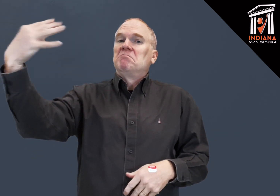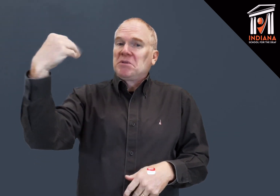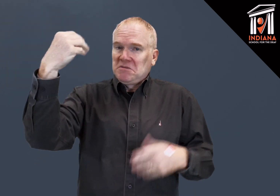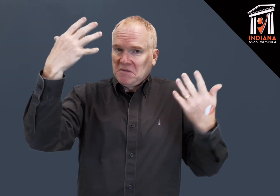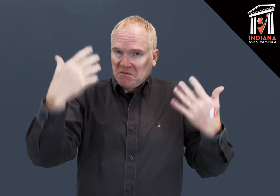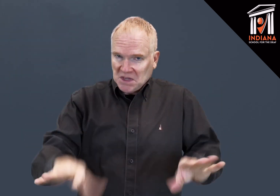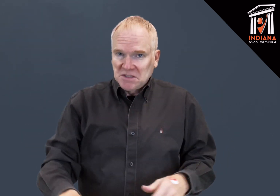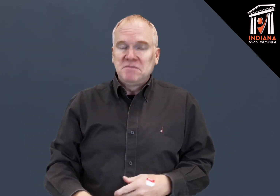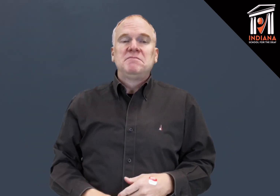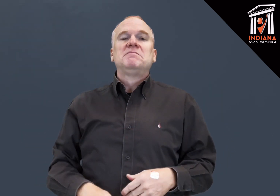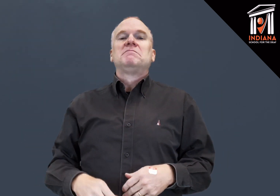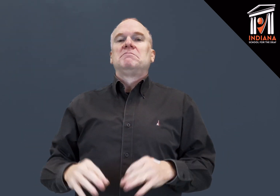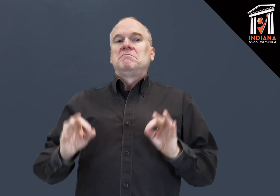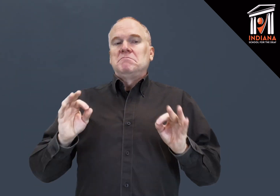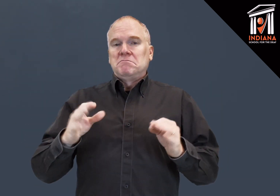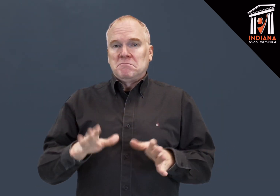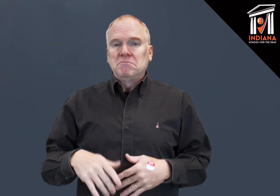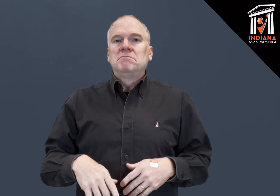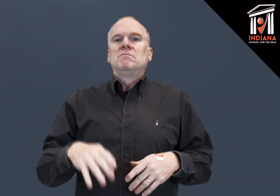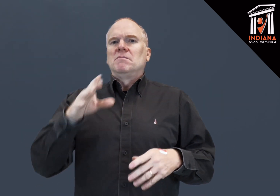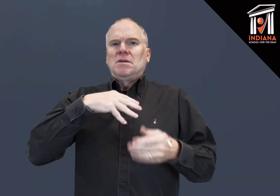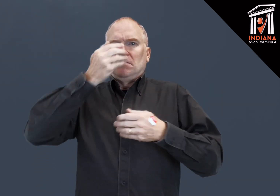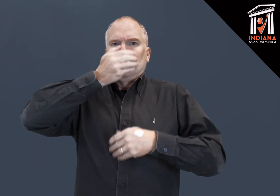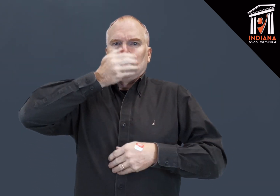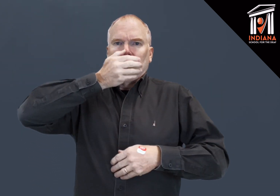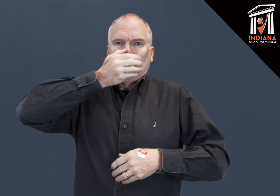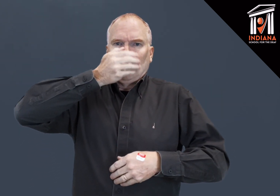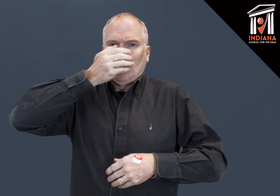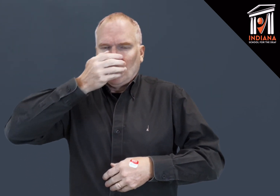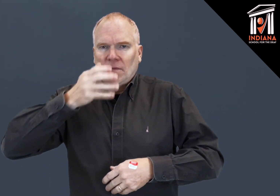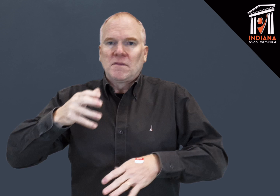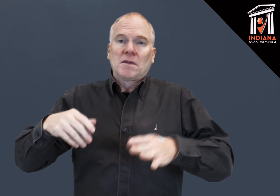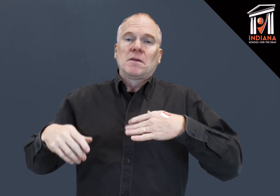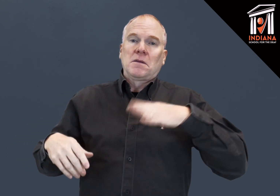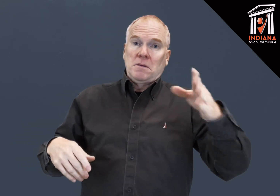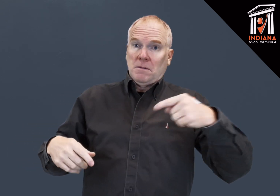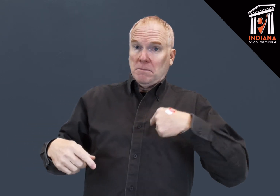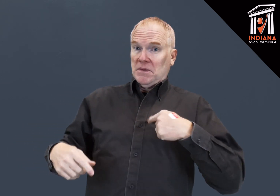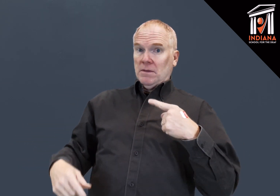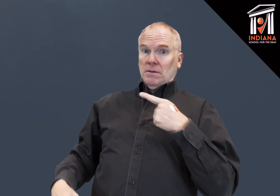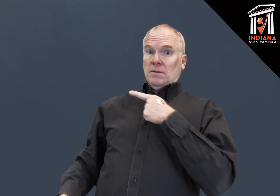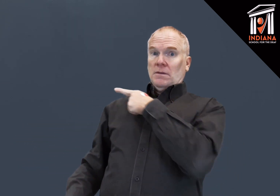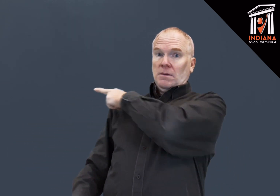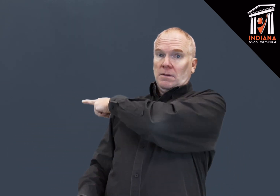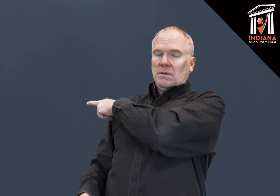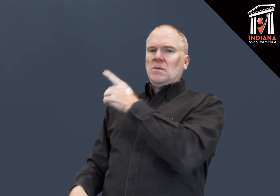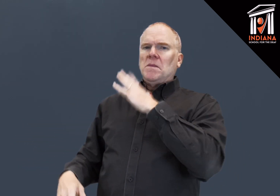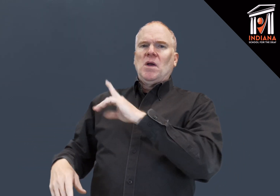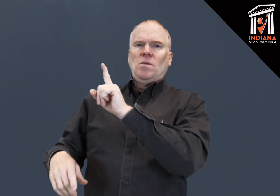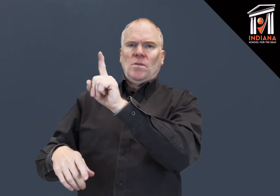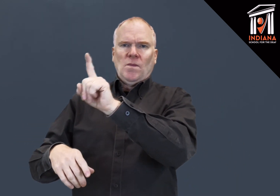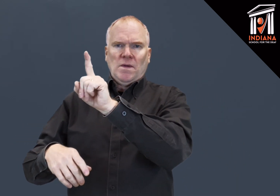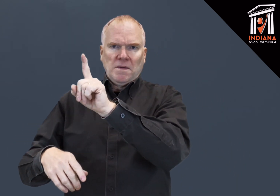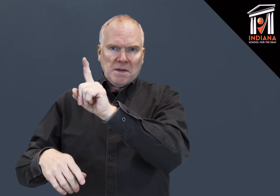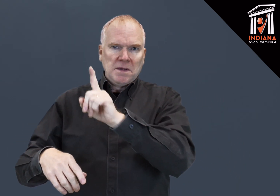that and spreads the word. So I went ahead and got the picture while they were doing the vaccination. She was talking to me once again. I could see her mask